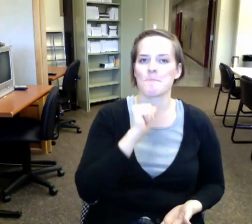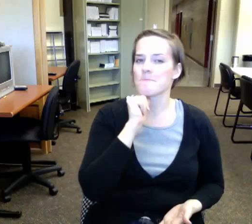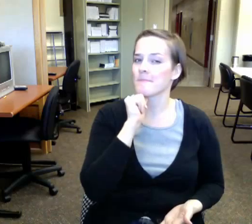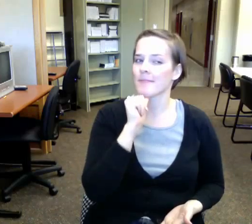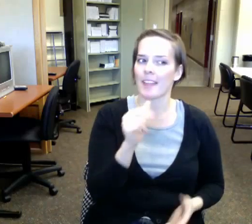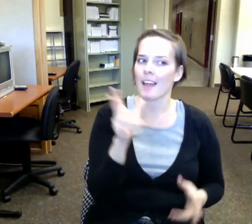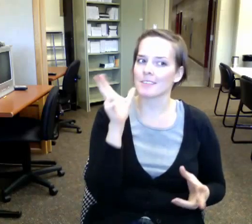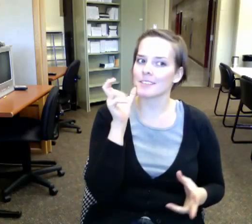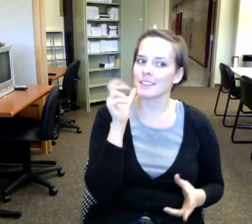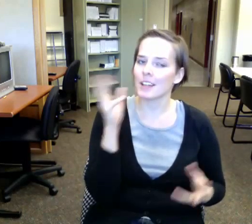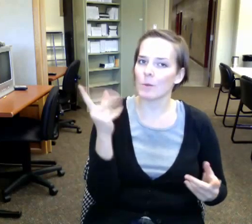trying to say.